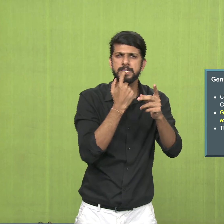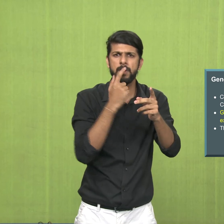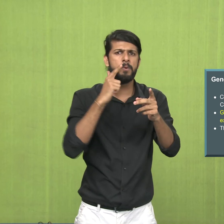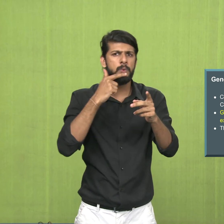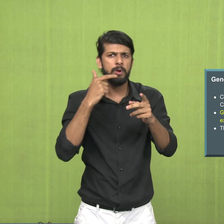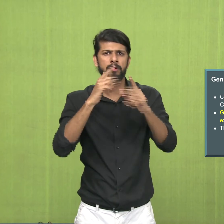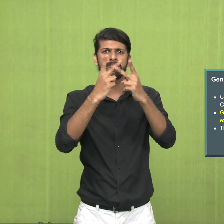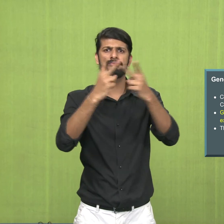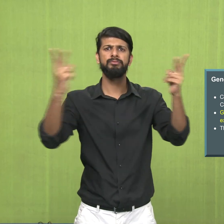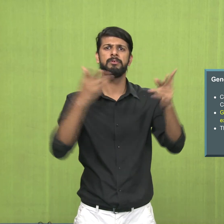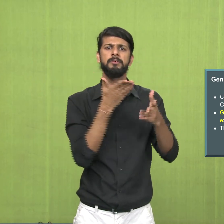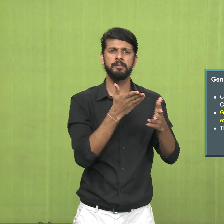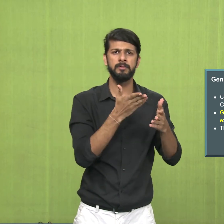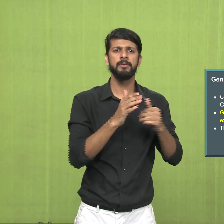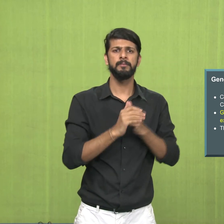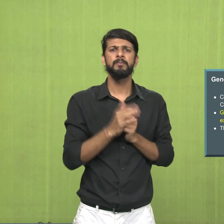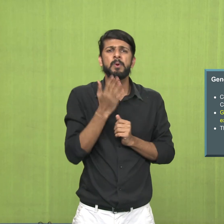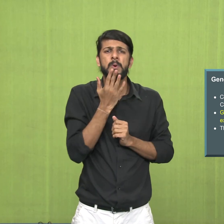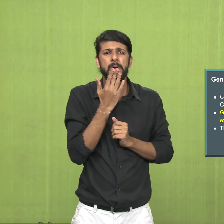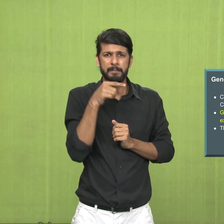the colors brown, off-white and red